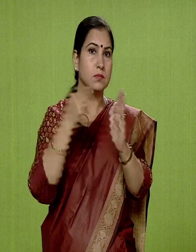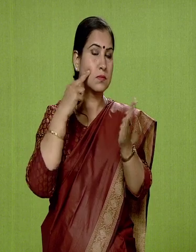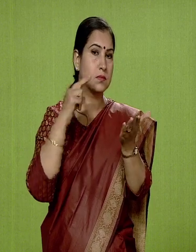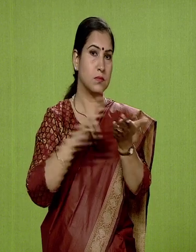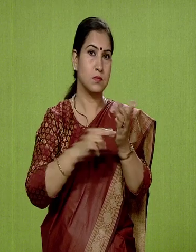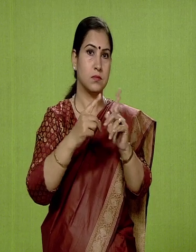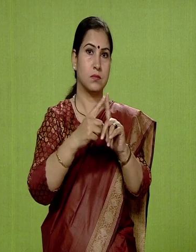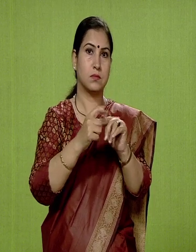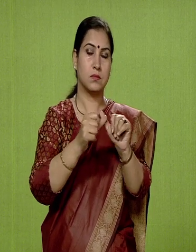or